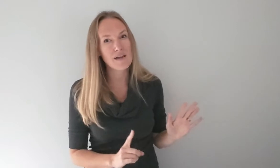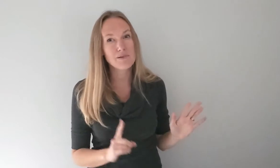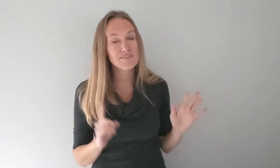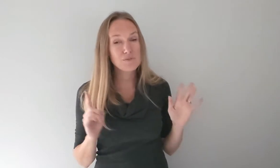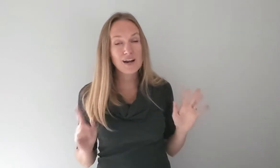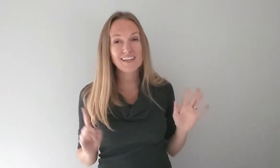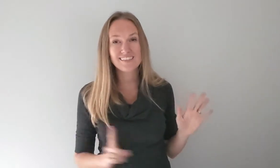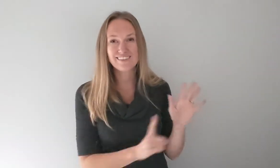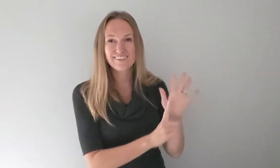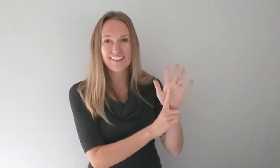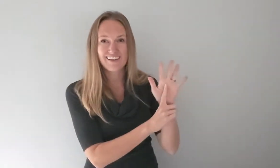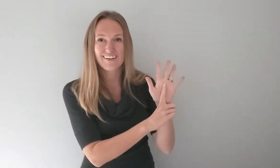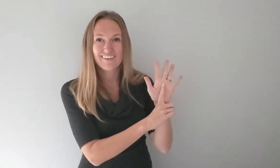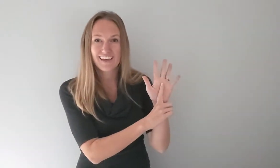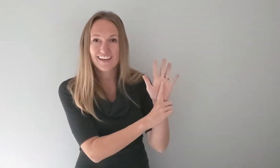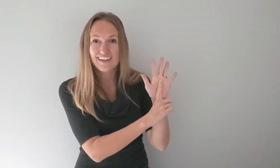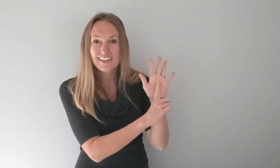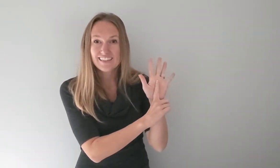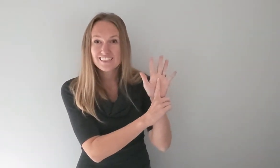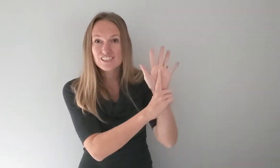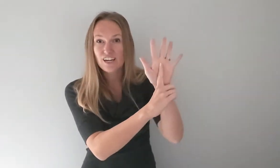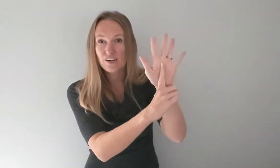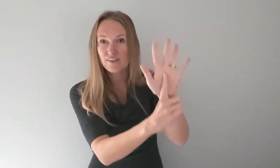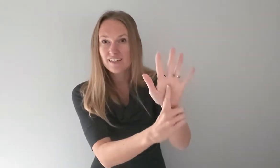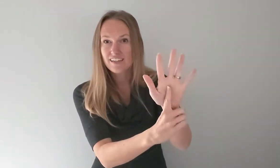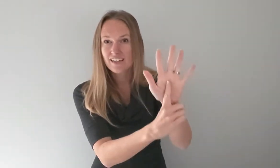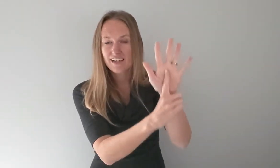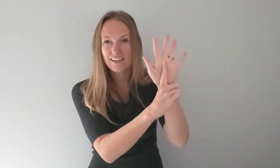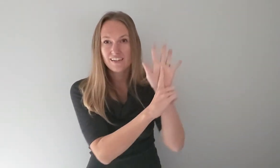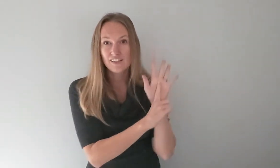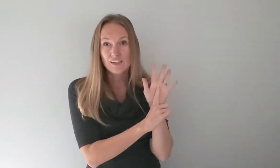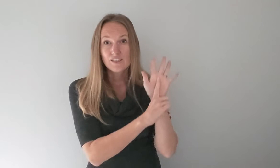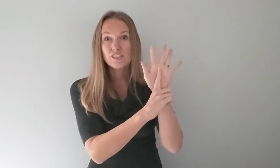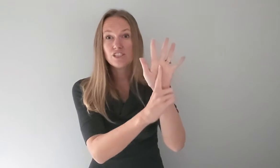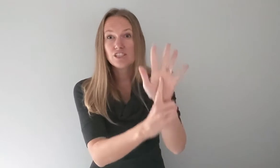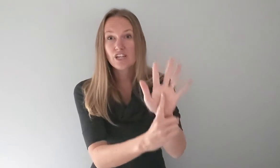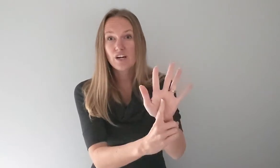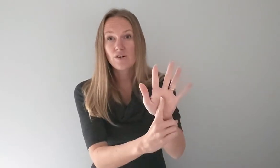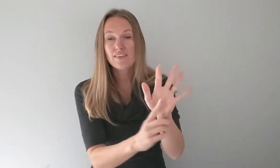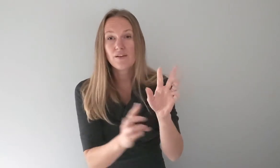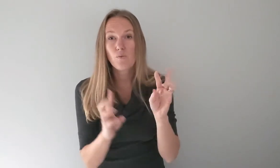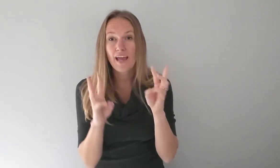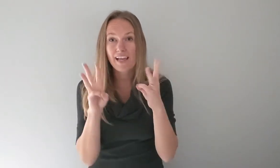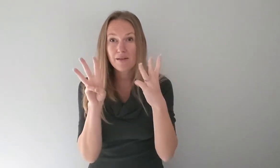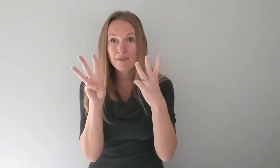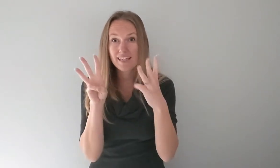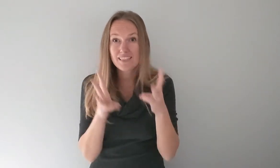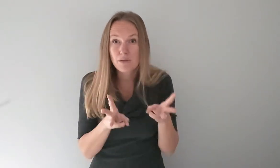but if you practice, you'll get there, okay? This is show, okay? To show, and then way, making